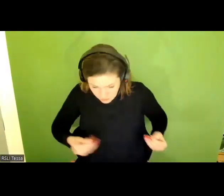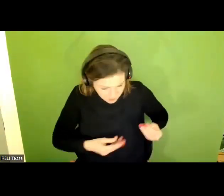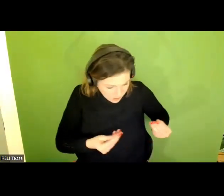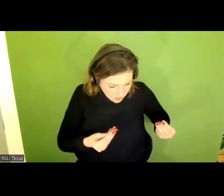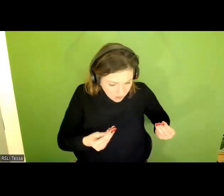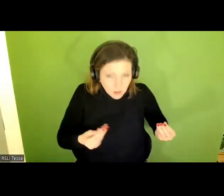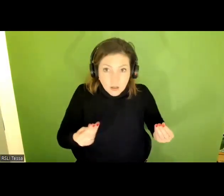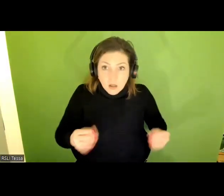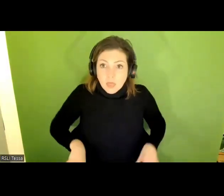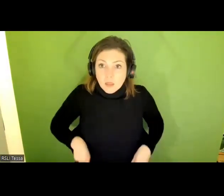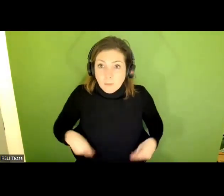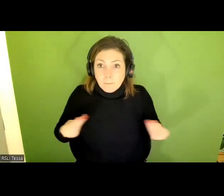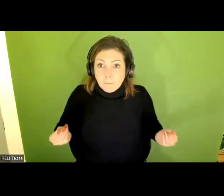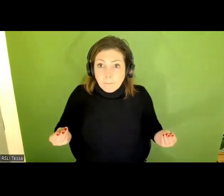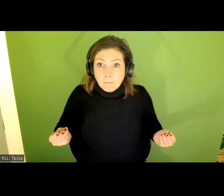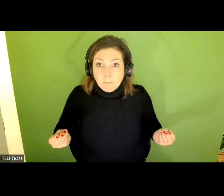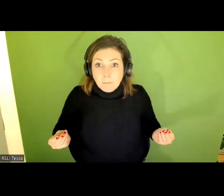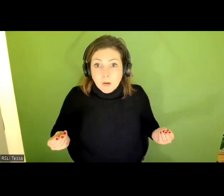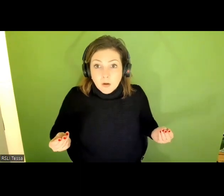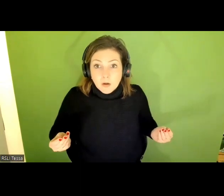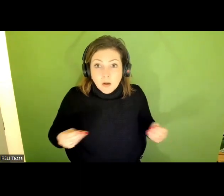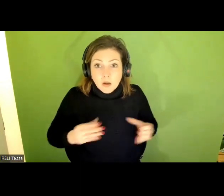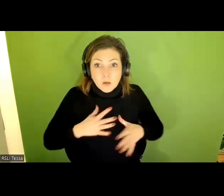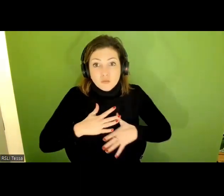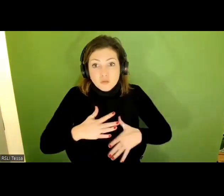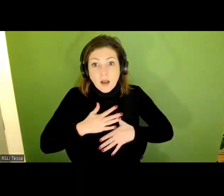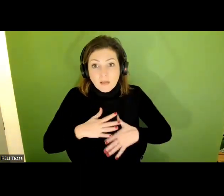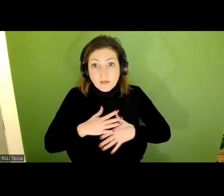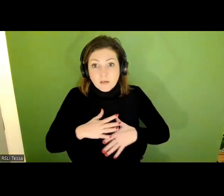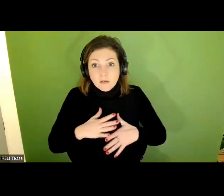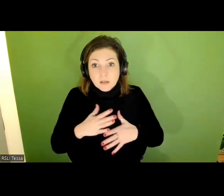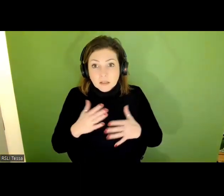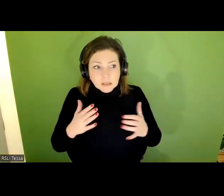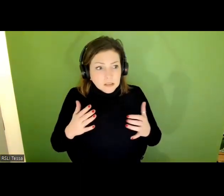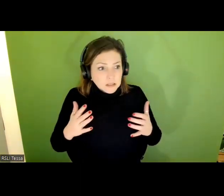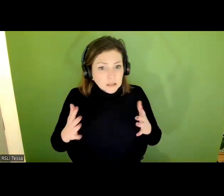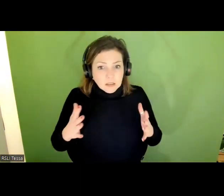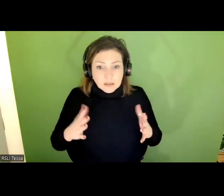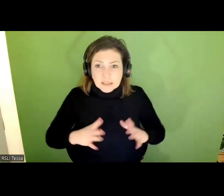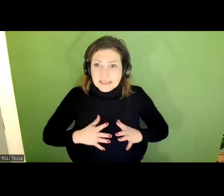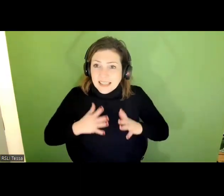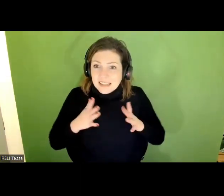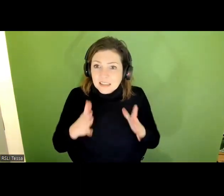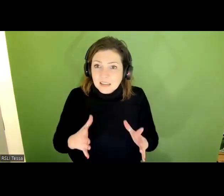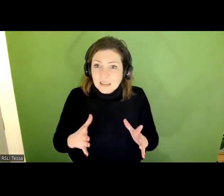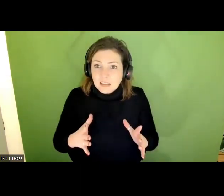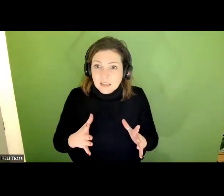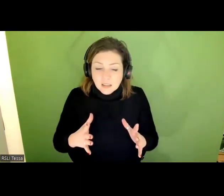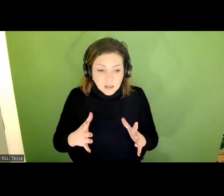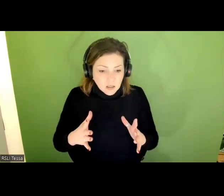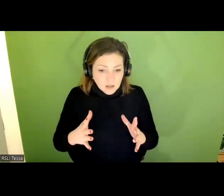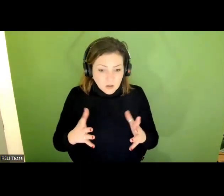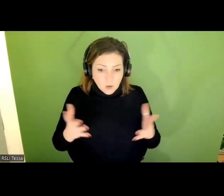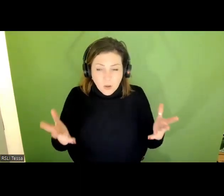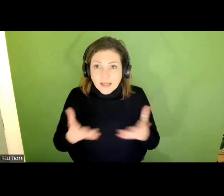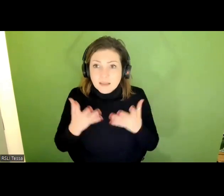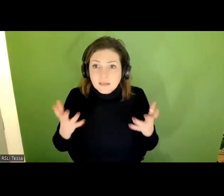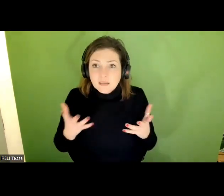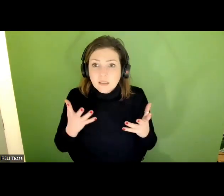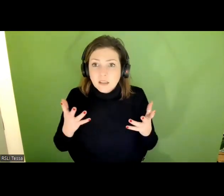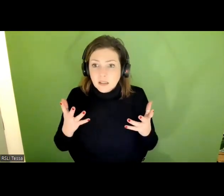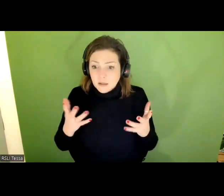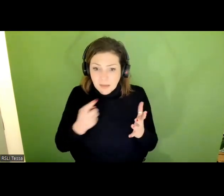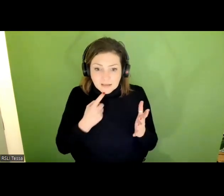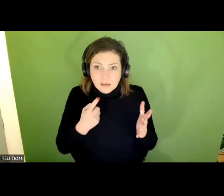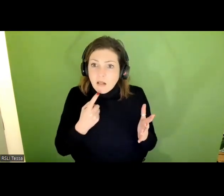empty. His breath left his body. He felt sick. The drones attacked, churning up dust and wind and flying pieces of